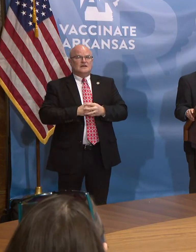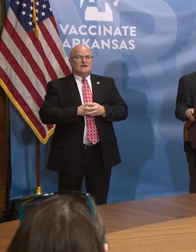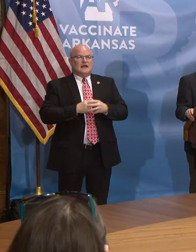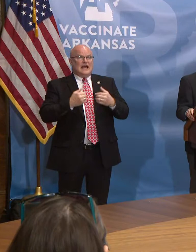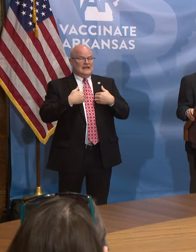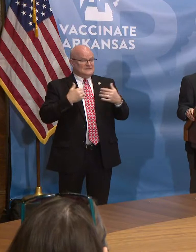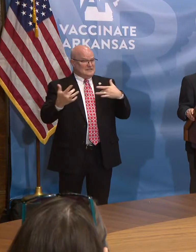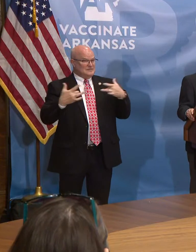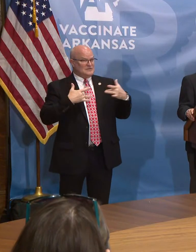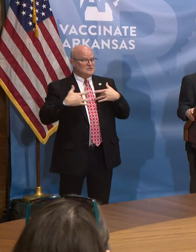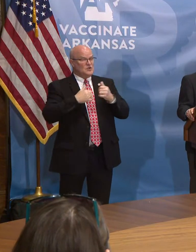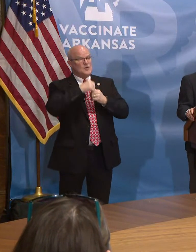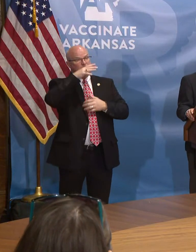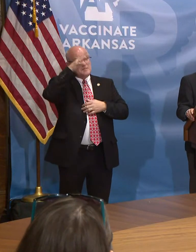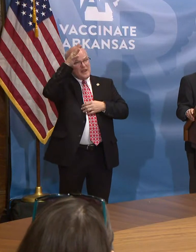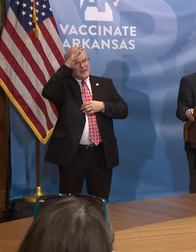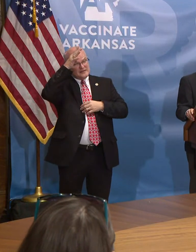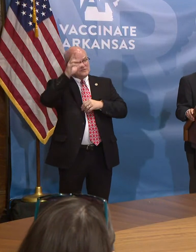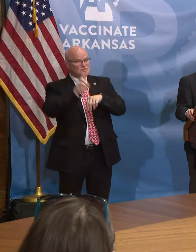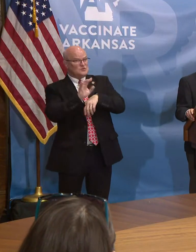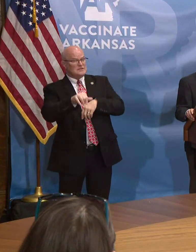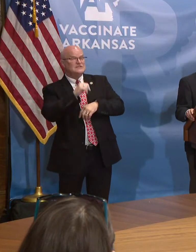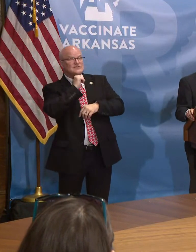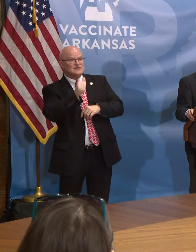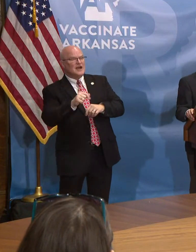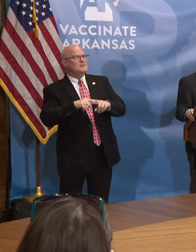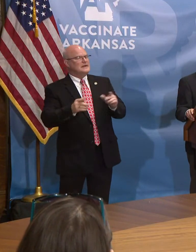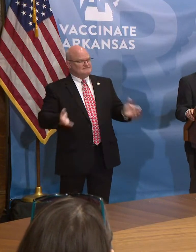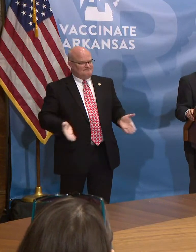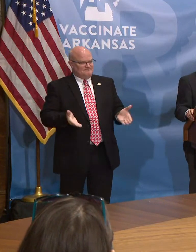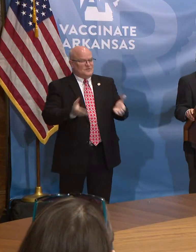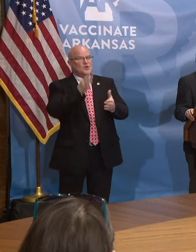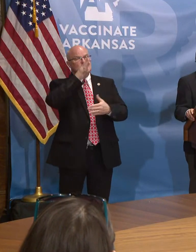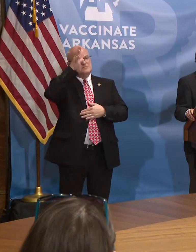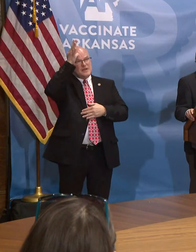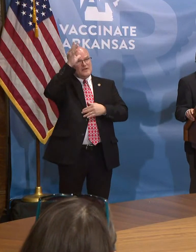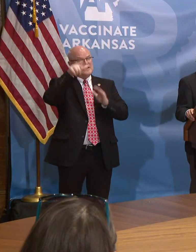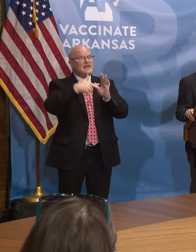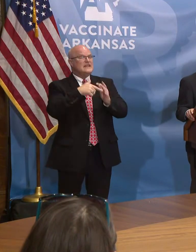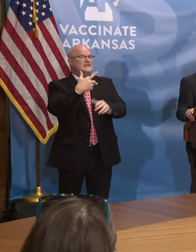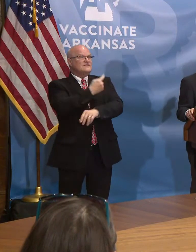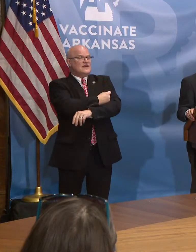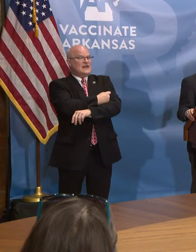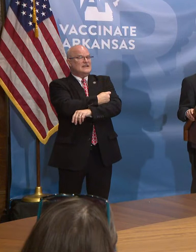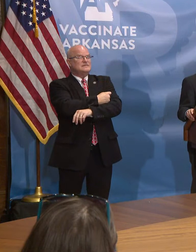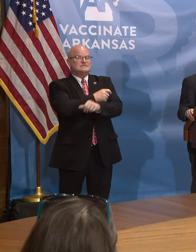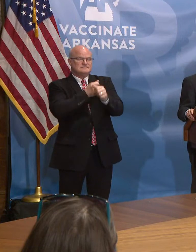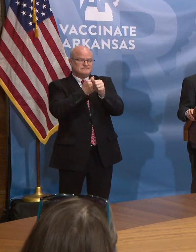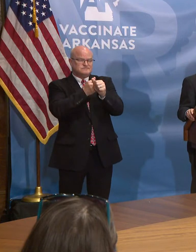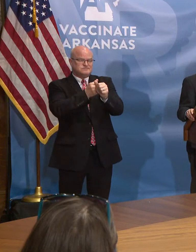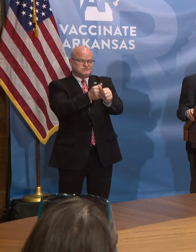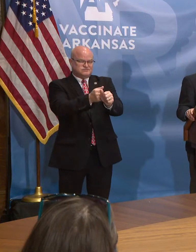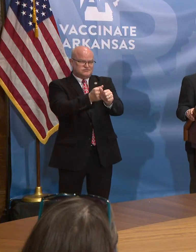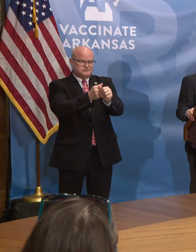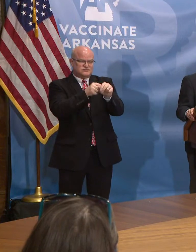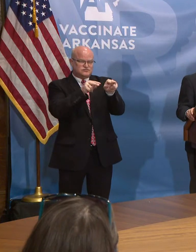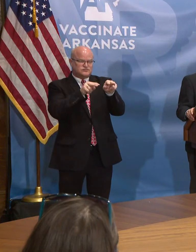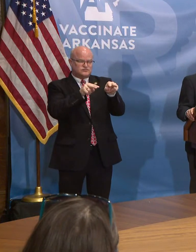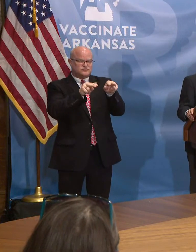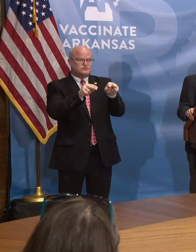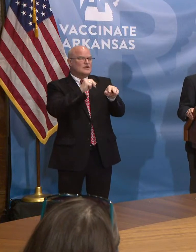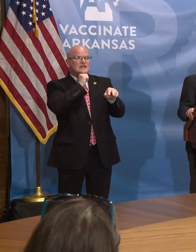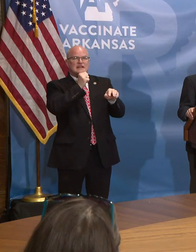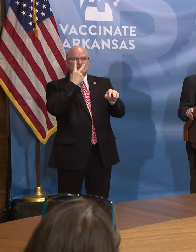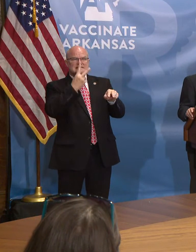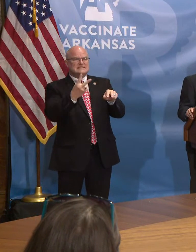some concern among the parents about whether to use this. I want to encourage them to do so. These vaccines are being followed very closely, and we're not